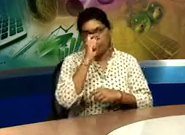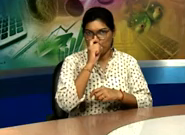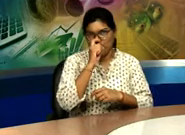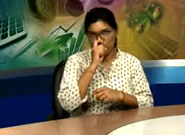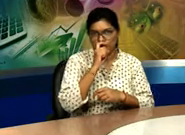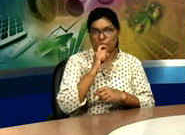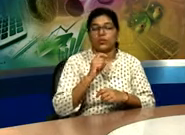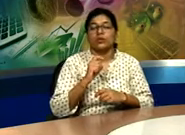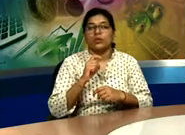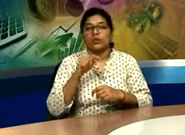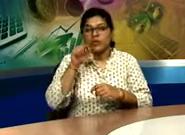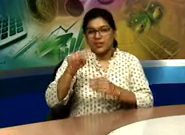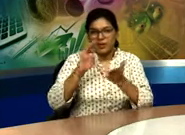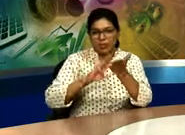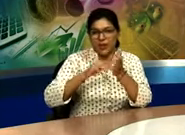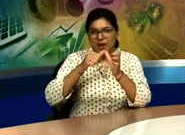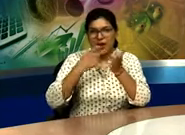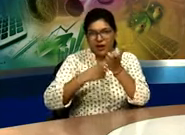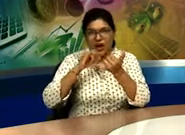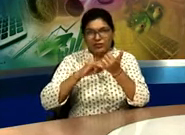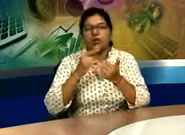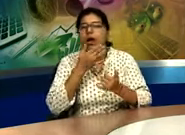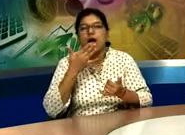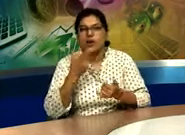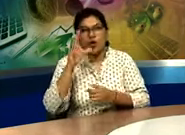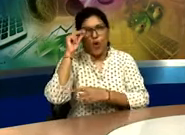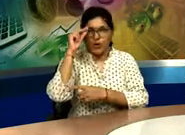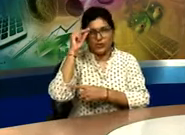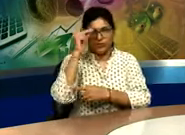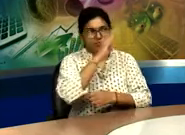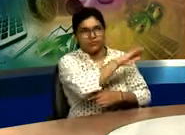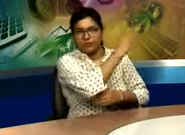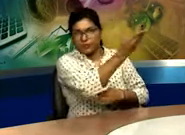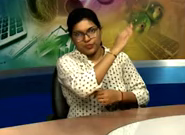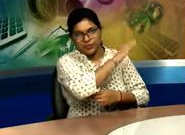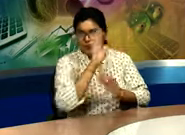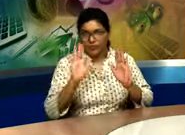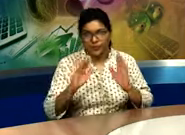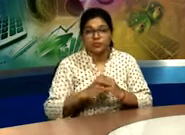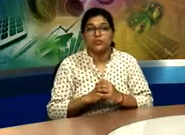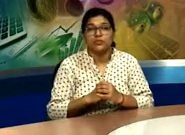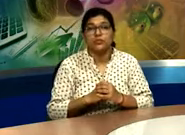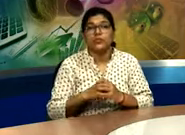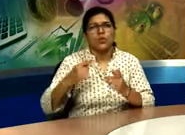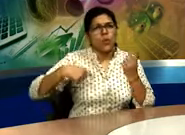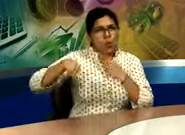Now this image, you can see the Earth is blue versus Mars